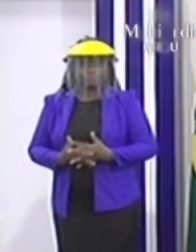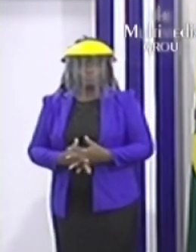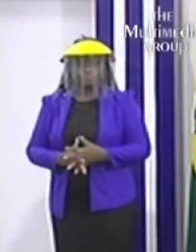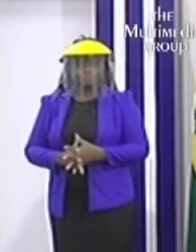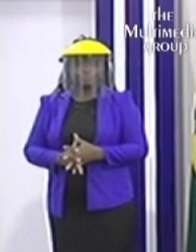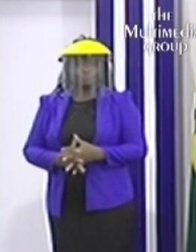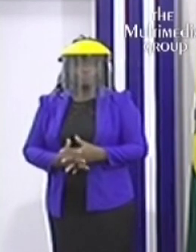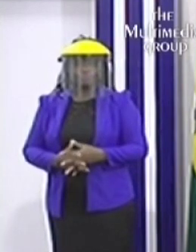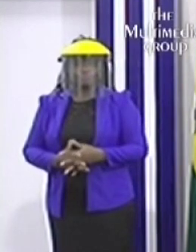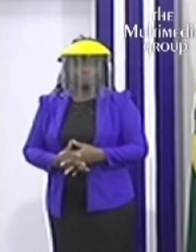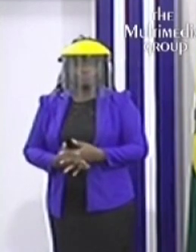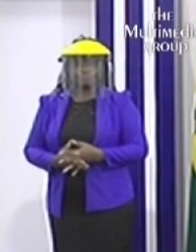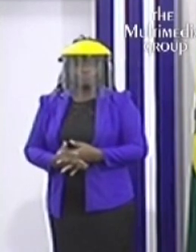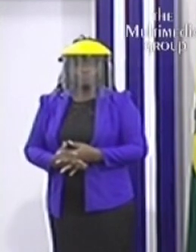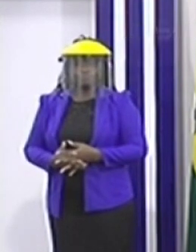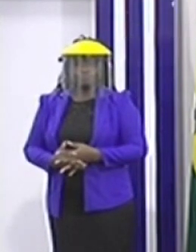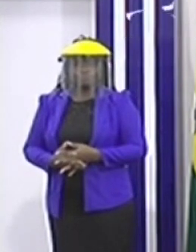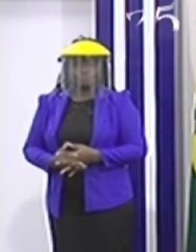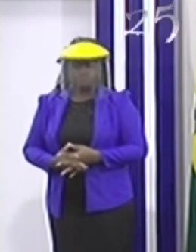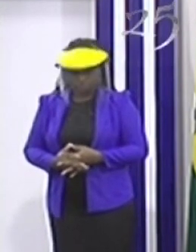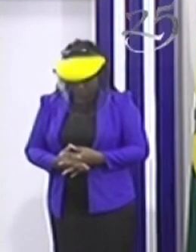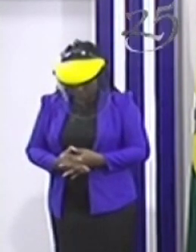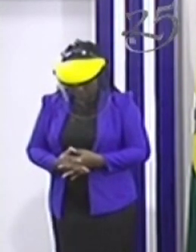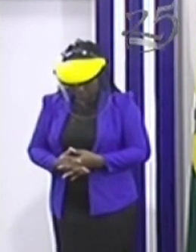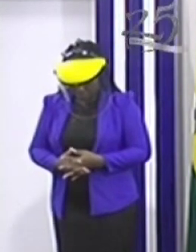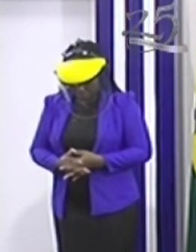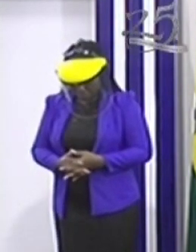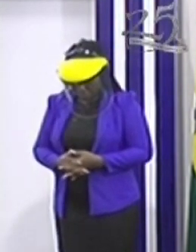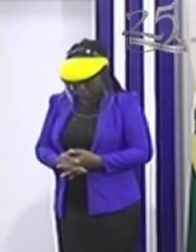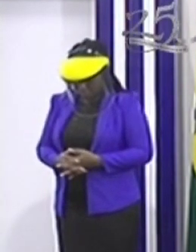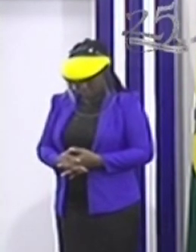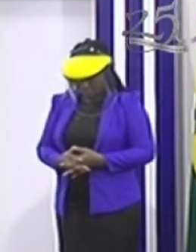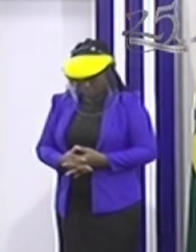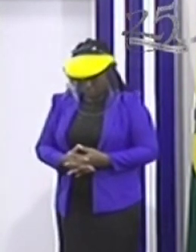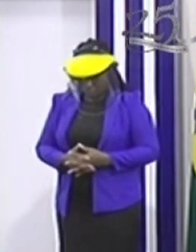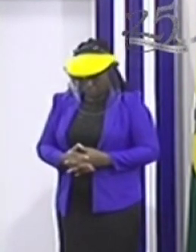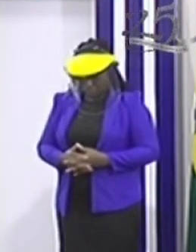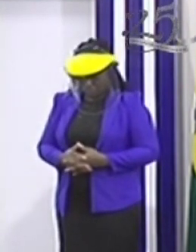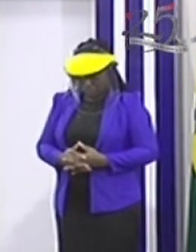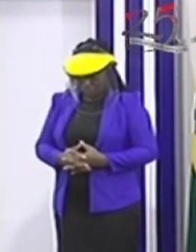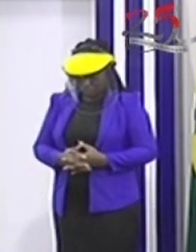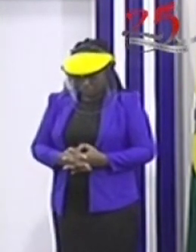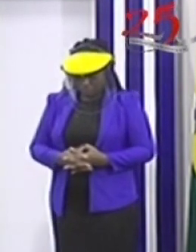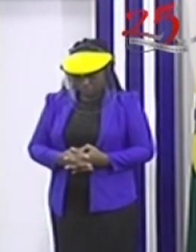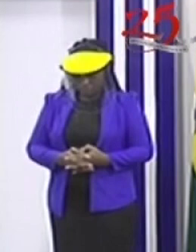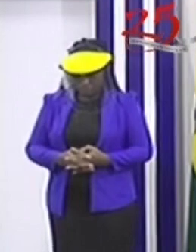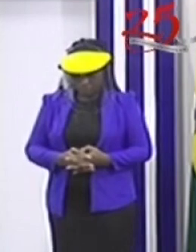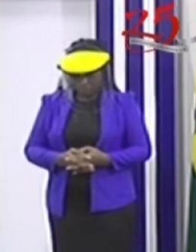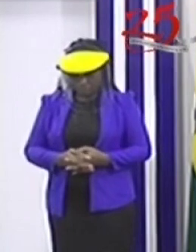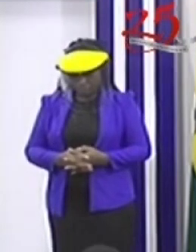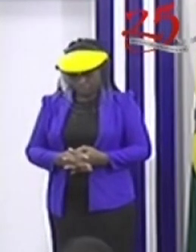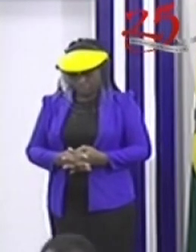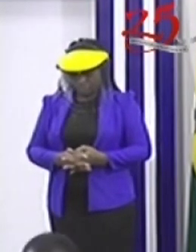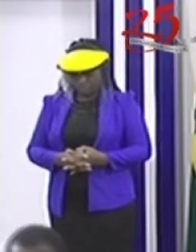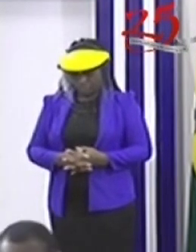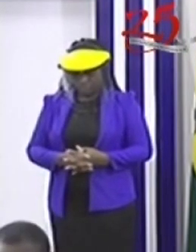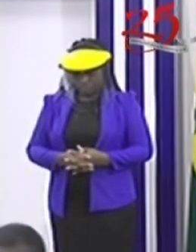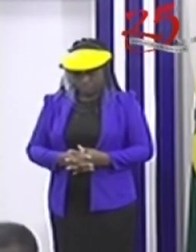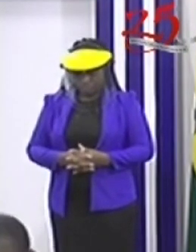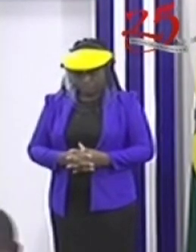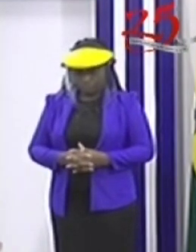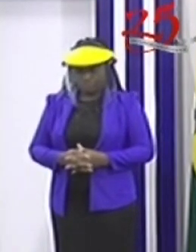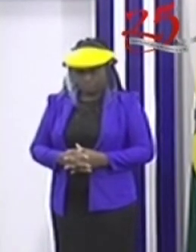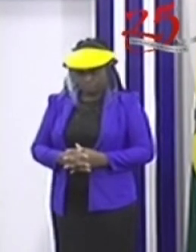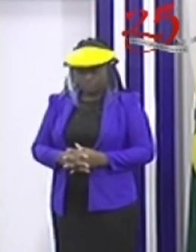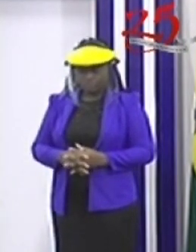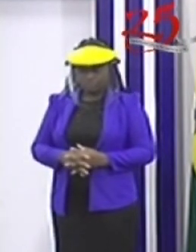Kumabo just said the team is going to be sent to the Western region to assist to find out why there are more cases in